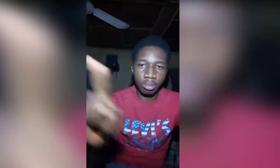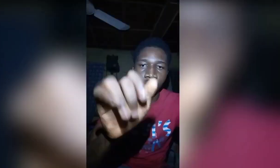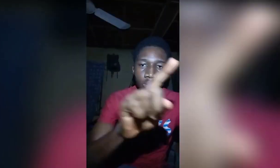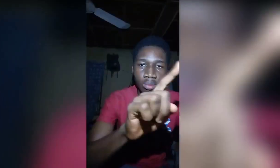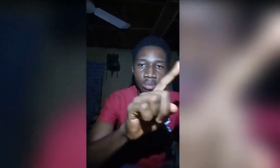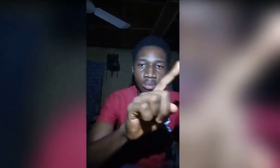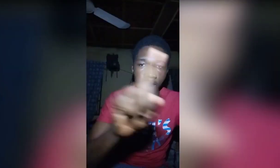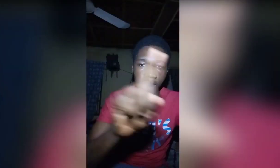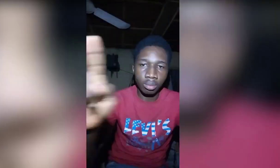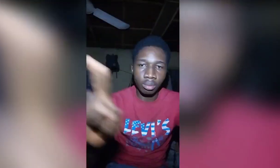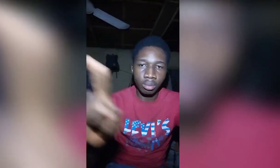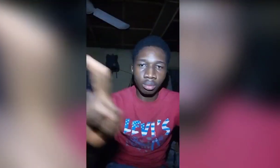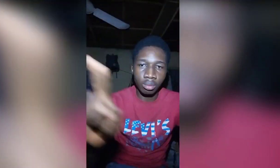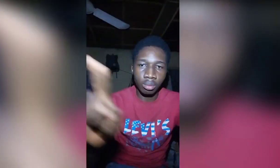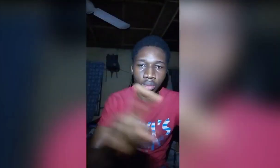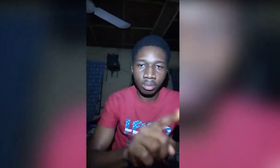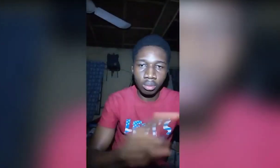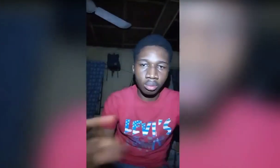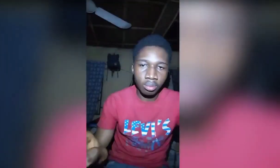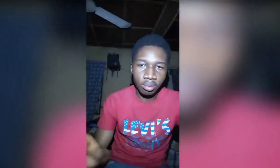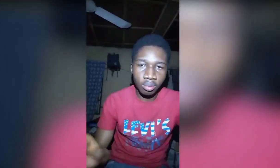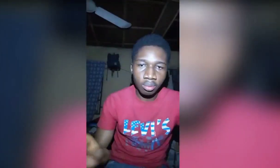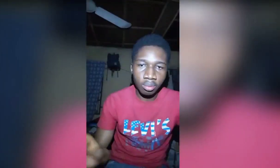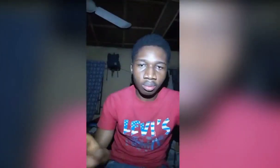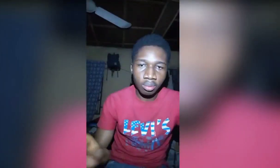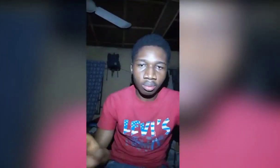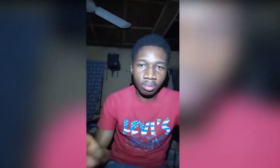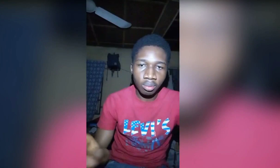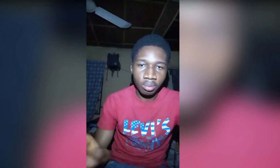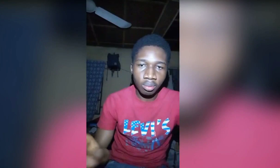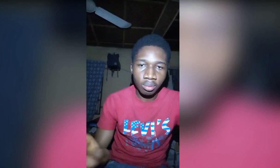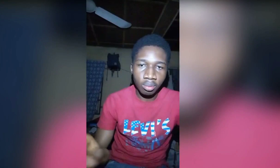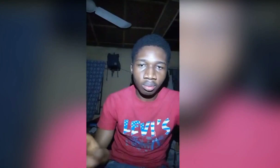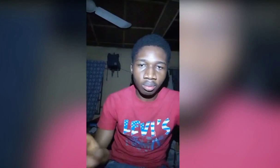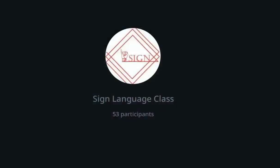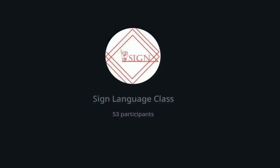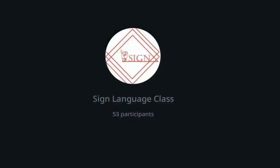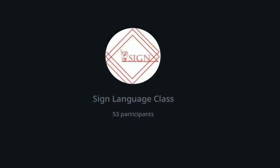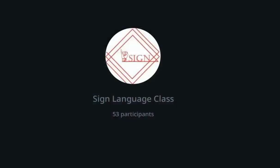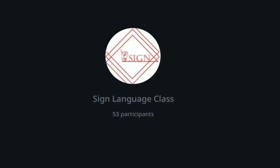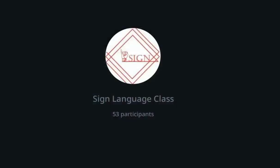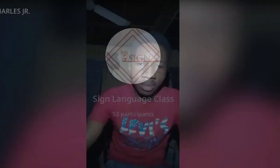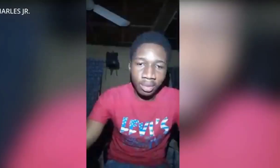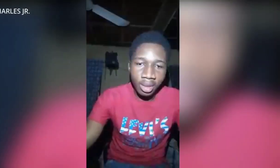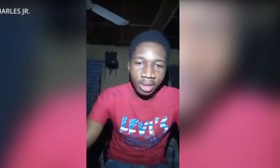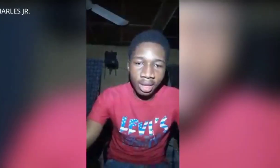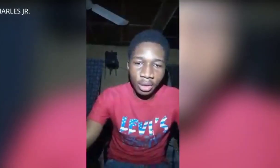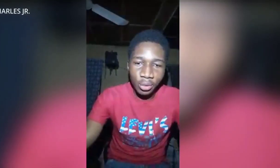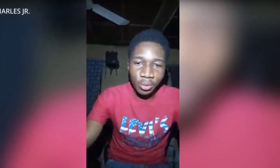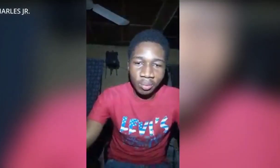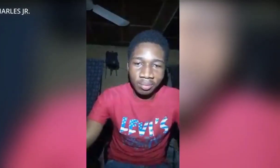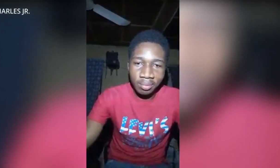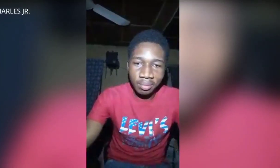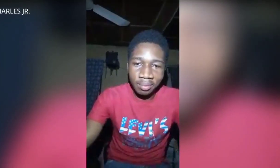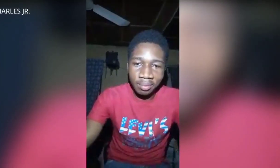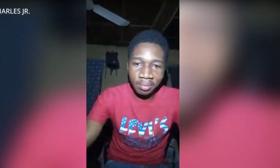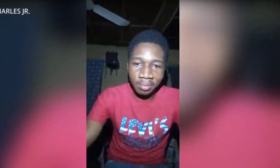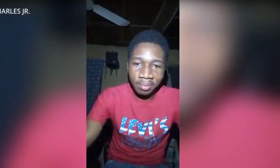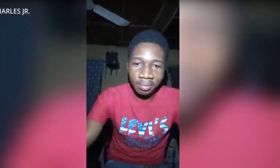Beautiful. Thank you so much, Charles. Thank you too. Thank you. That was a good attempt. That was a good attempt. Let's see. Who